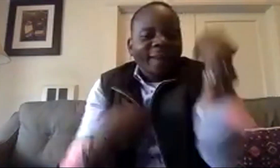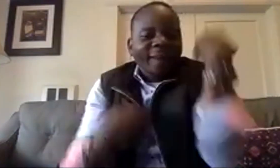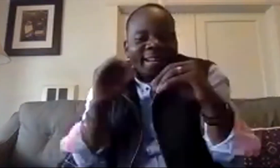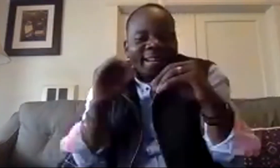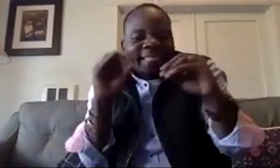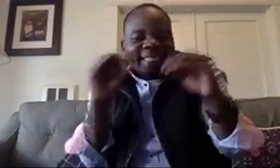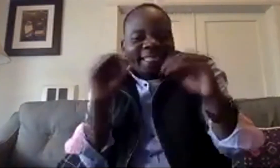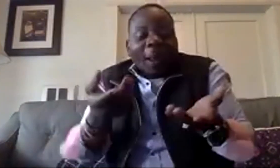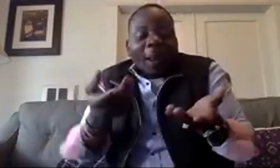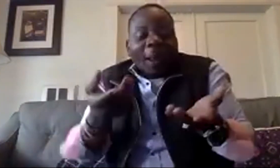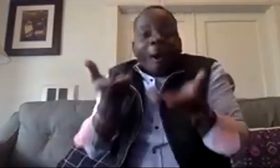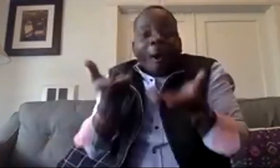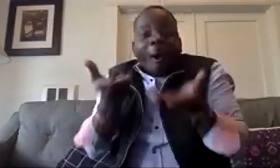so